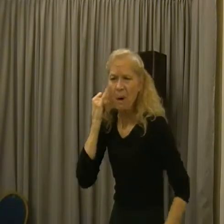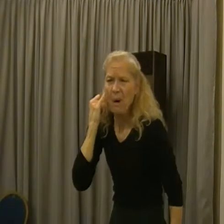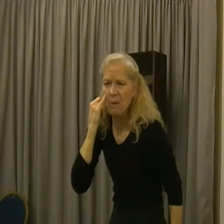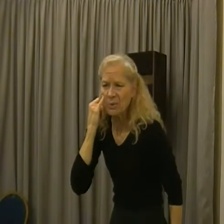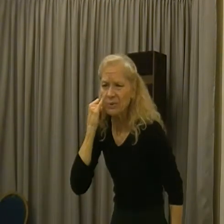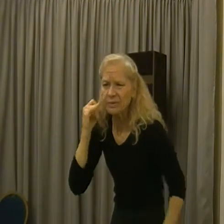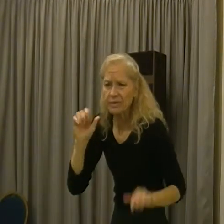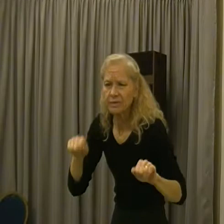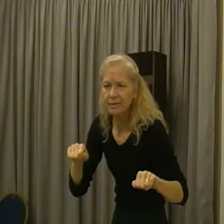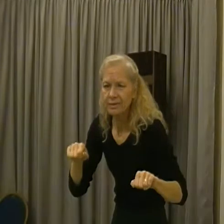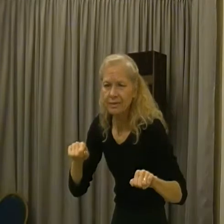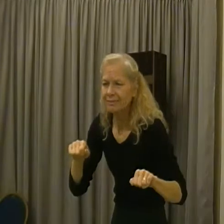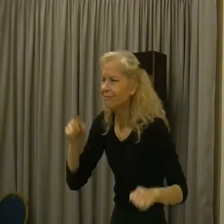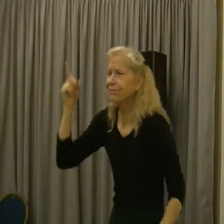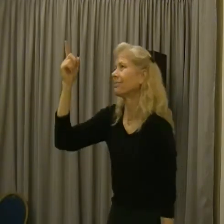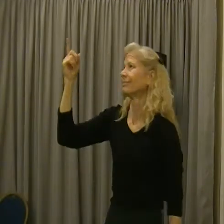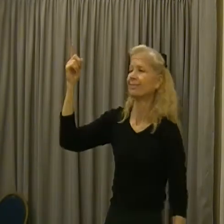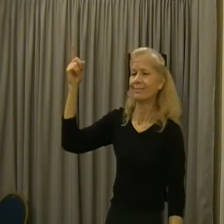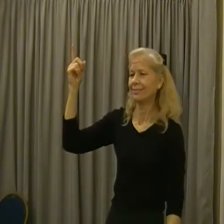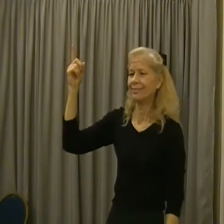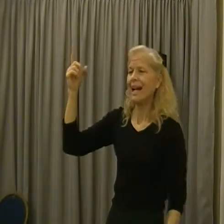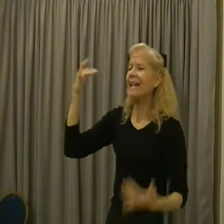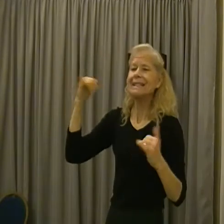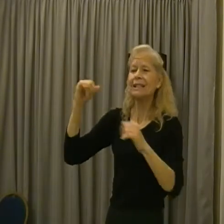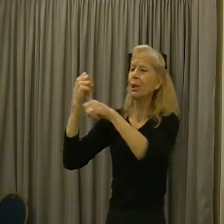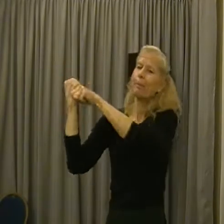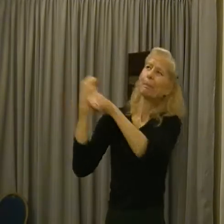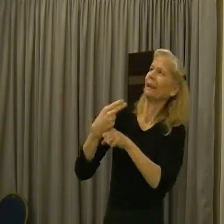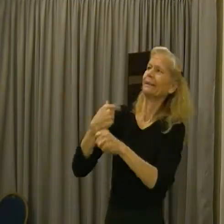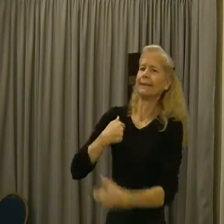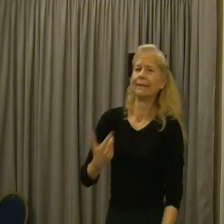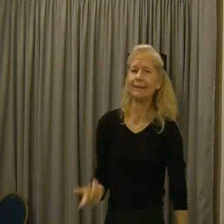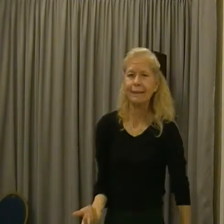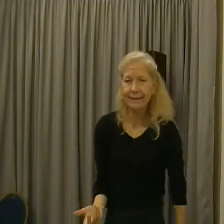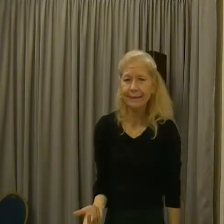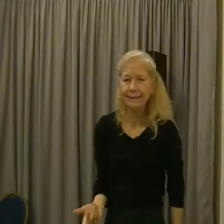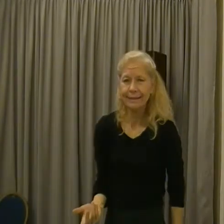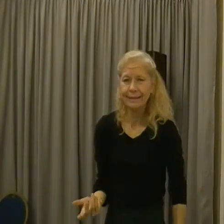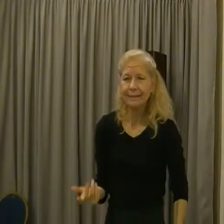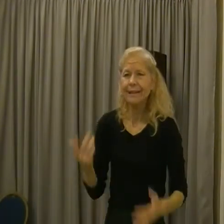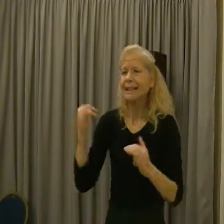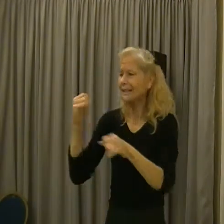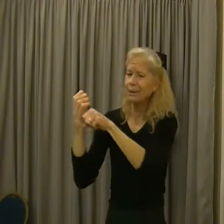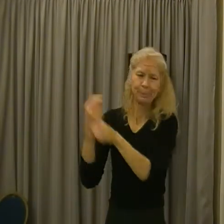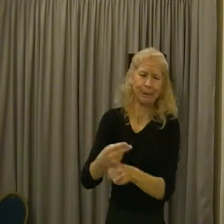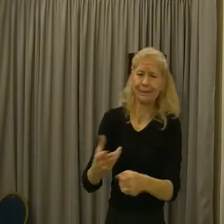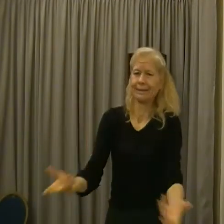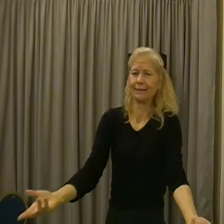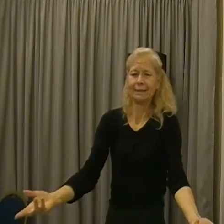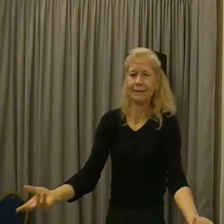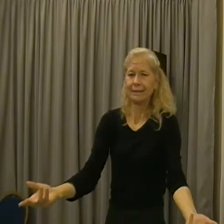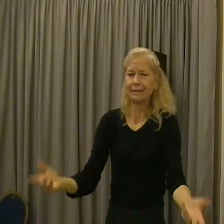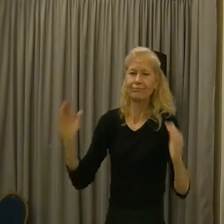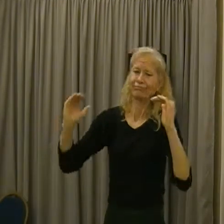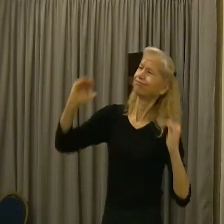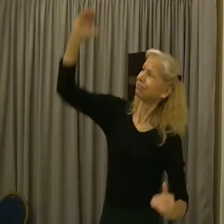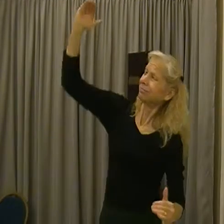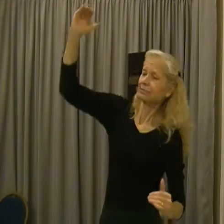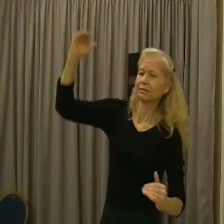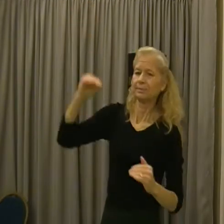God knows everything. Matthew 6:8. Jesus talks about those who worry about their needs and all that. Be not ye therefore like unto them,